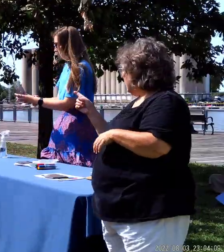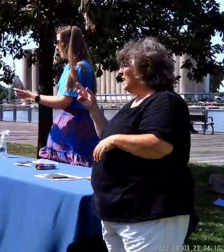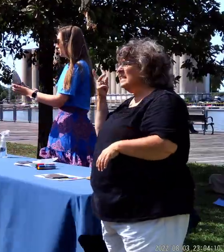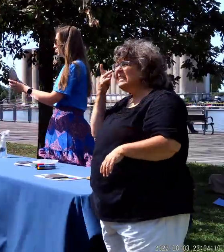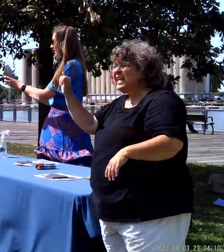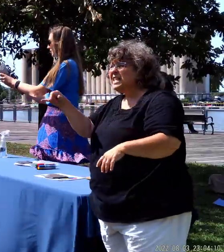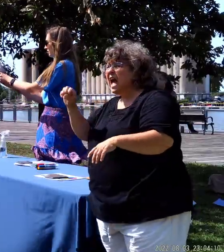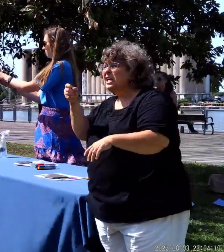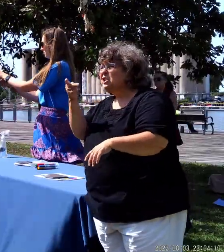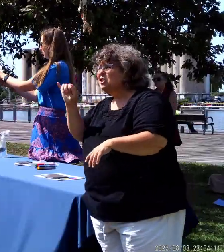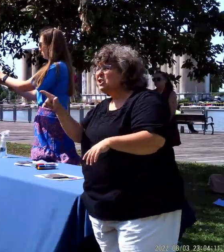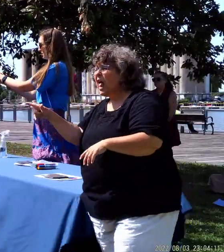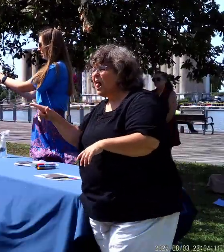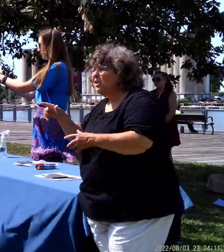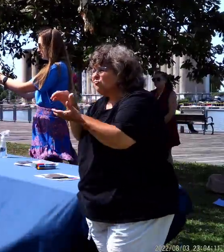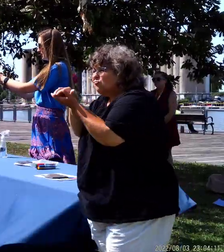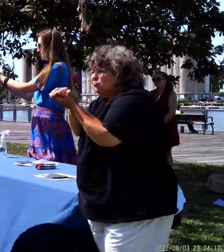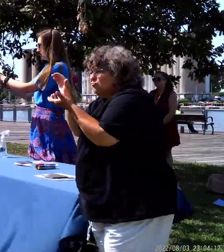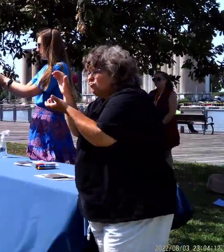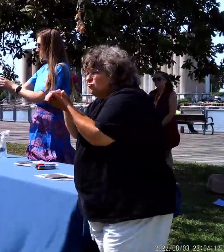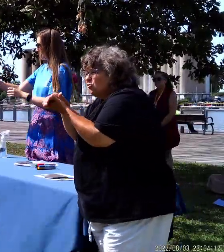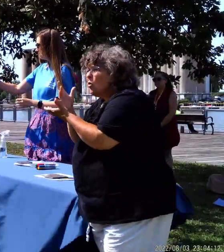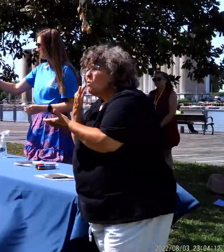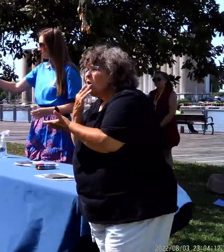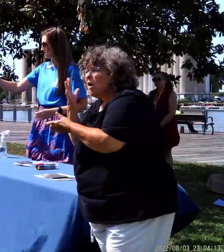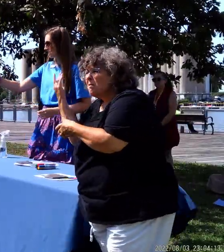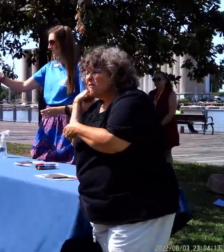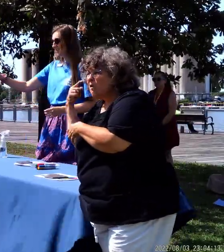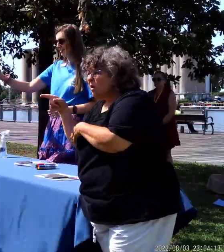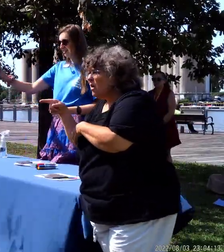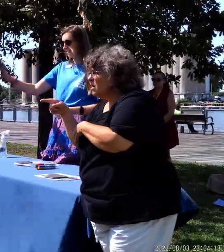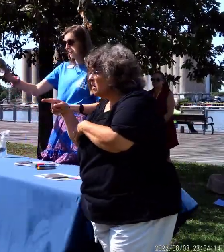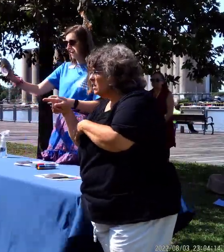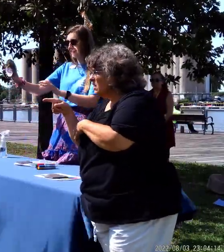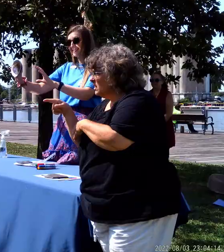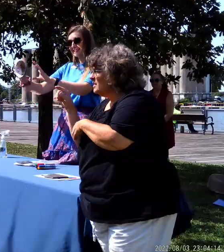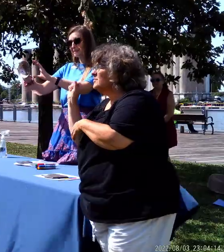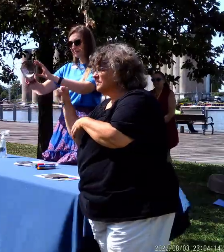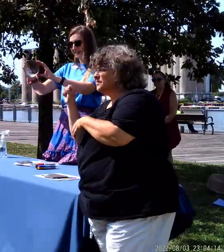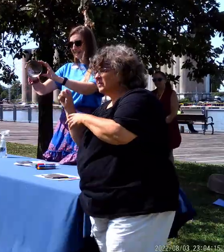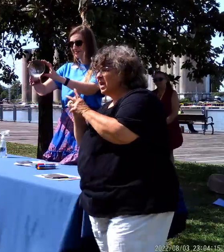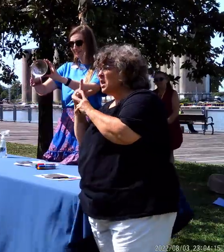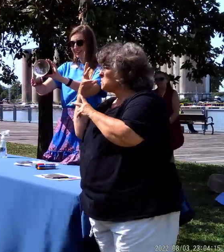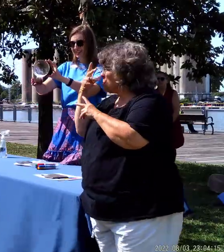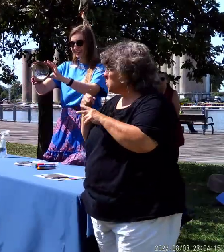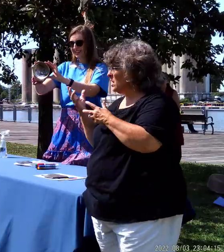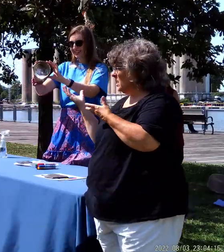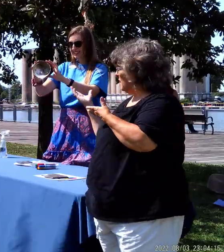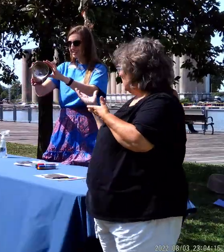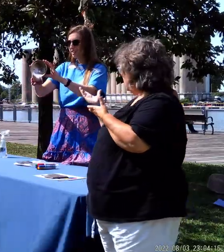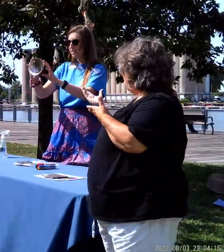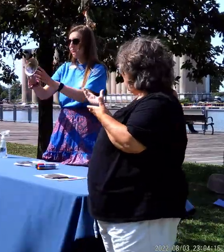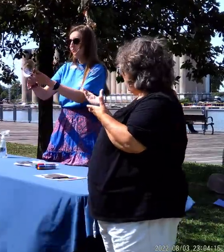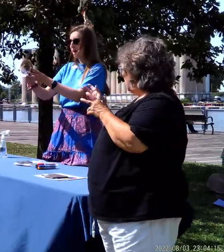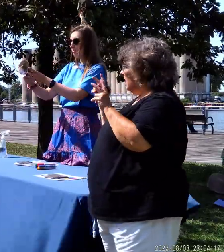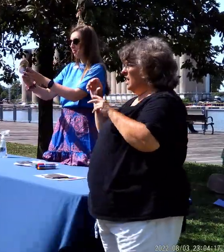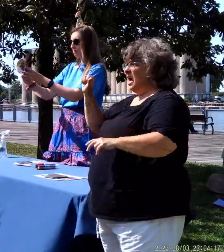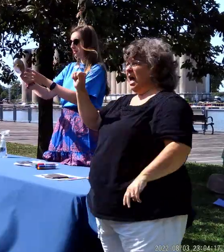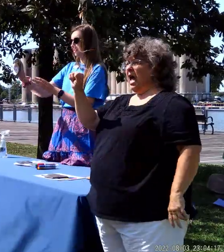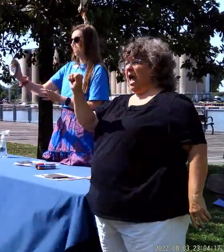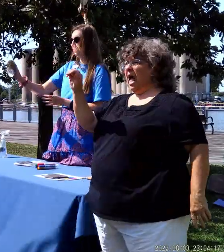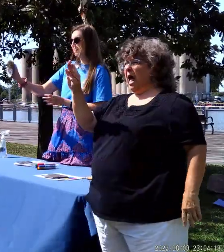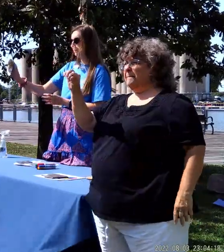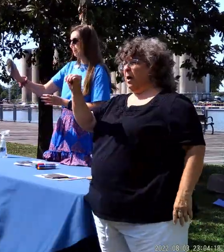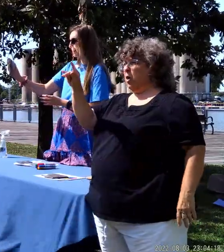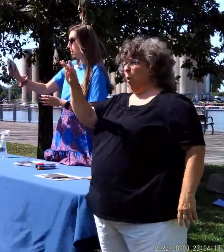ever seen a shell with so many colors in it before? Yeah, isn't this pretty? This is called an